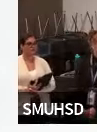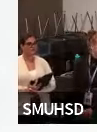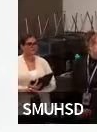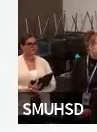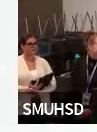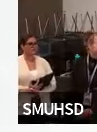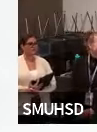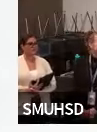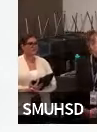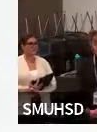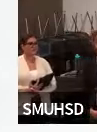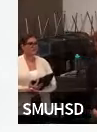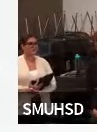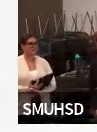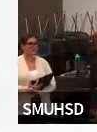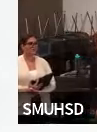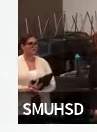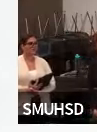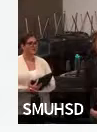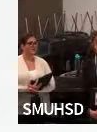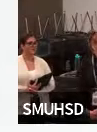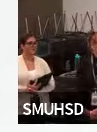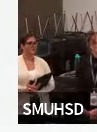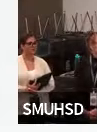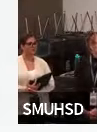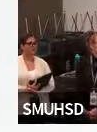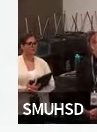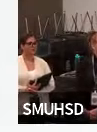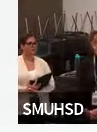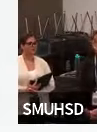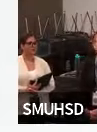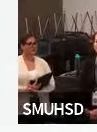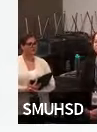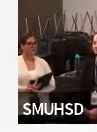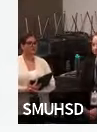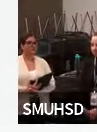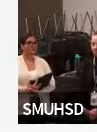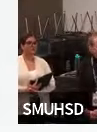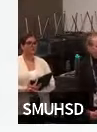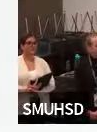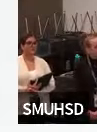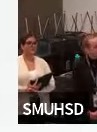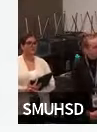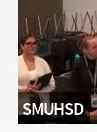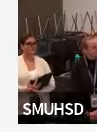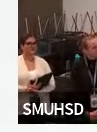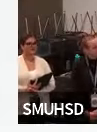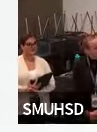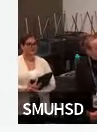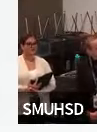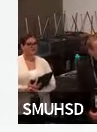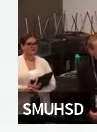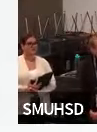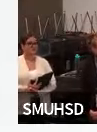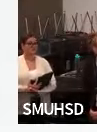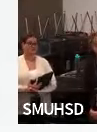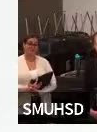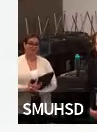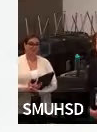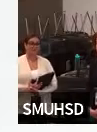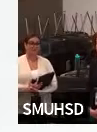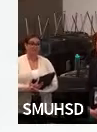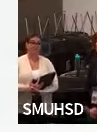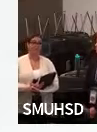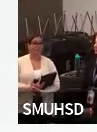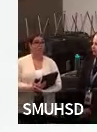very interconnected. We might be the only people who go across the whole district and see all students from everywhere. So we feel